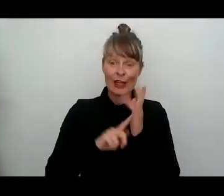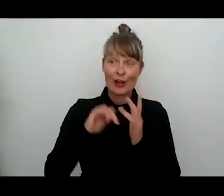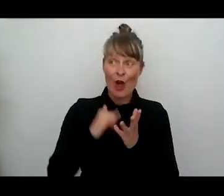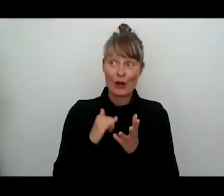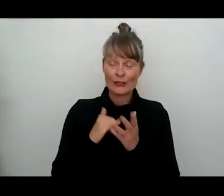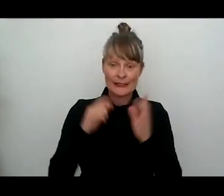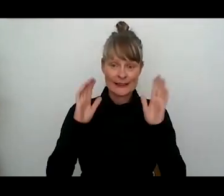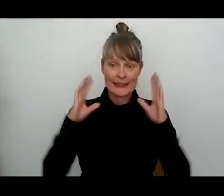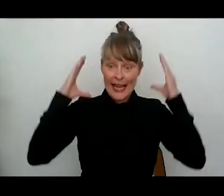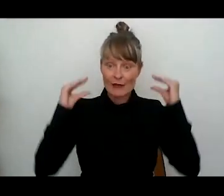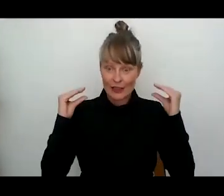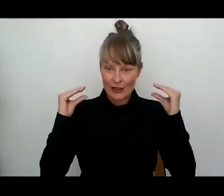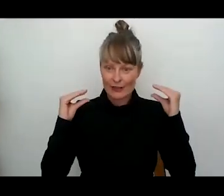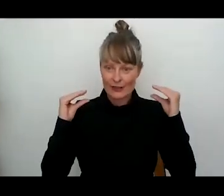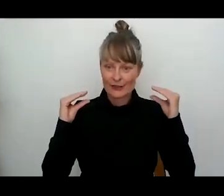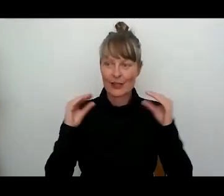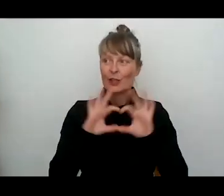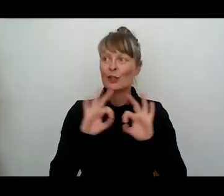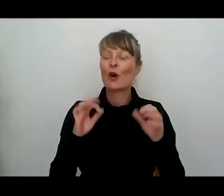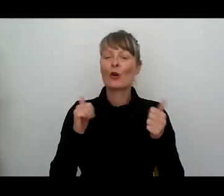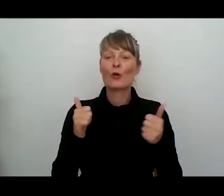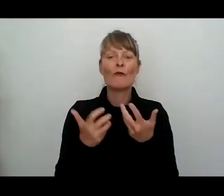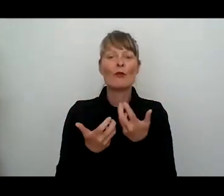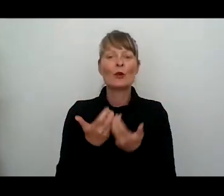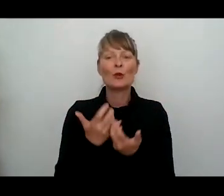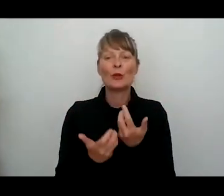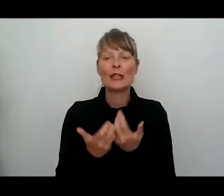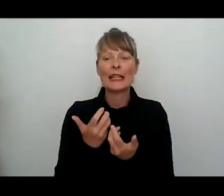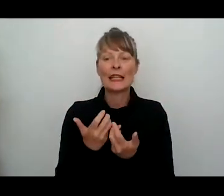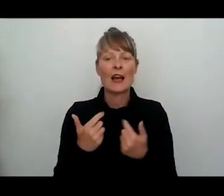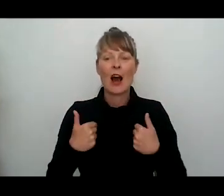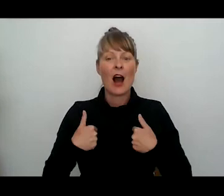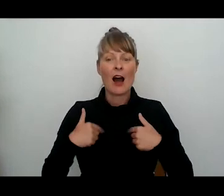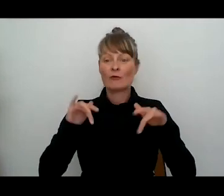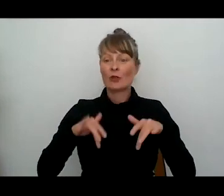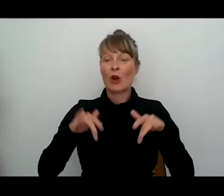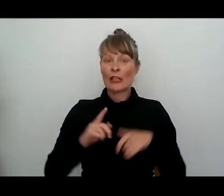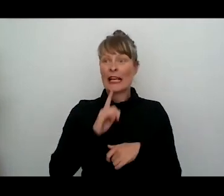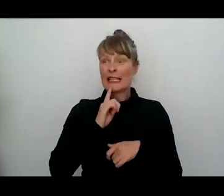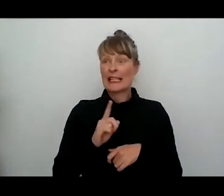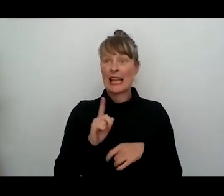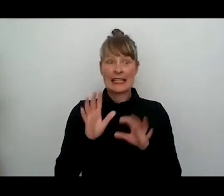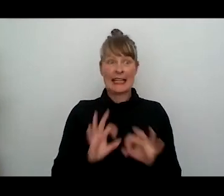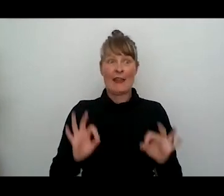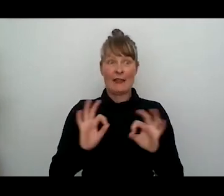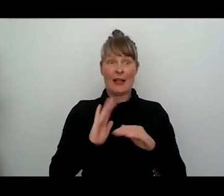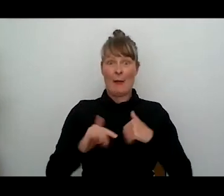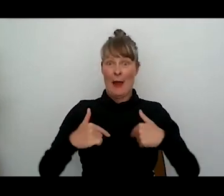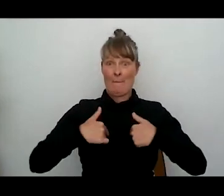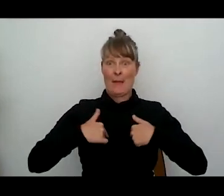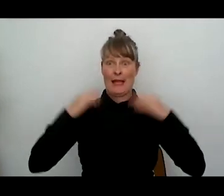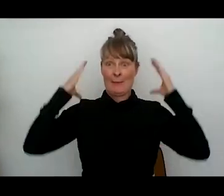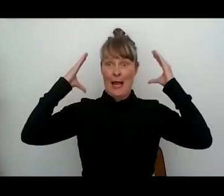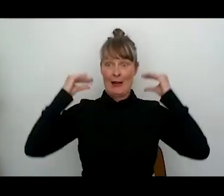at uni, I can tell you that. I haven't even said anything. I'm just sitting in a corner.